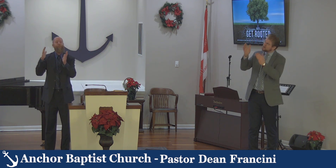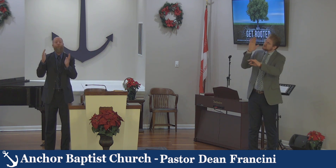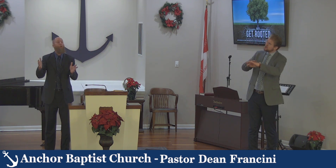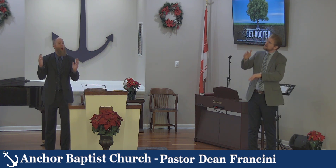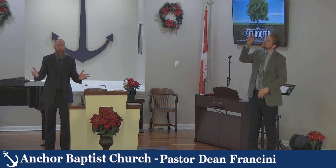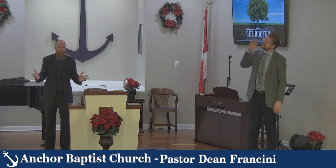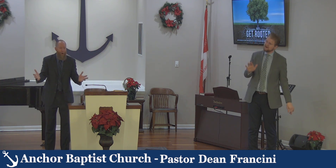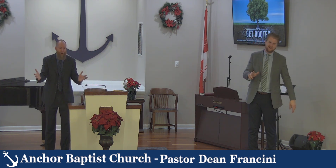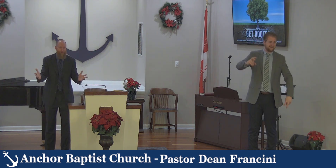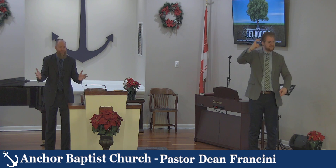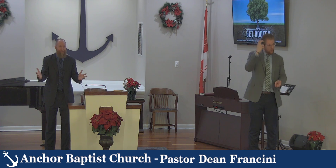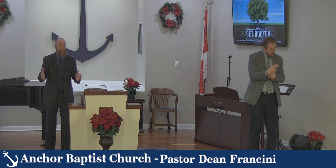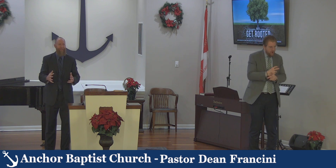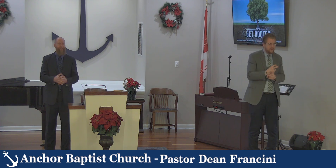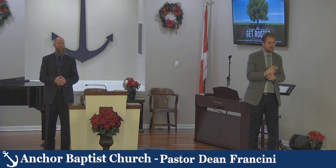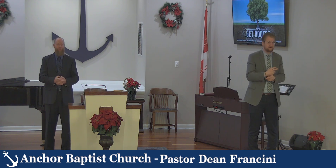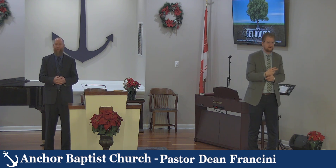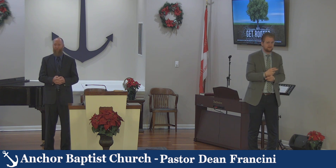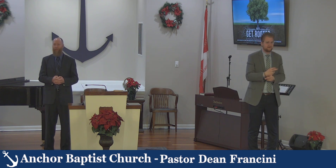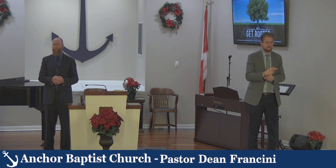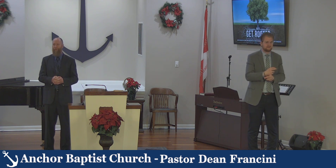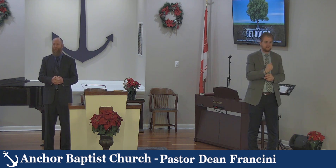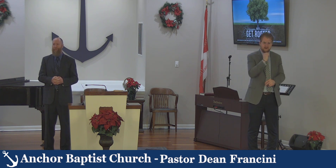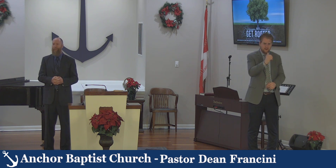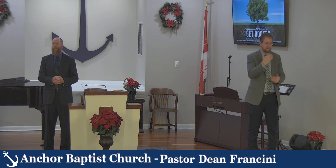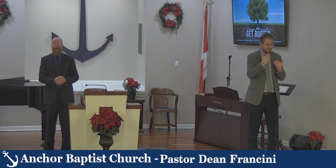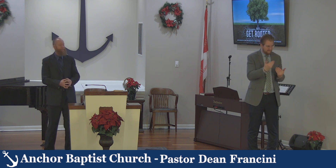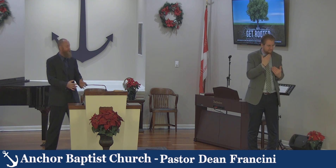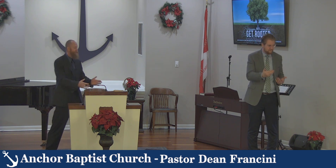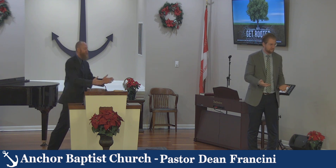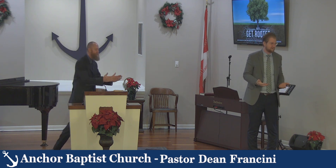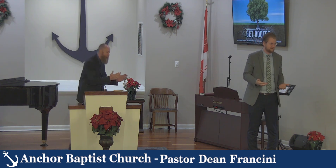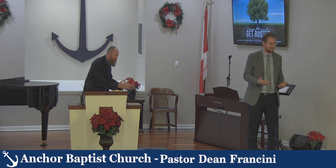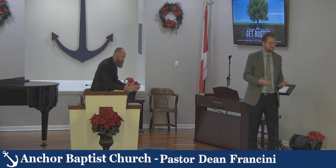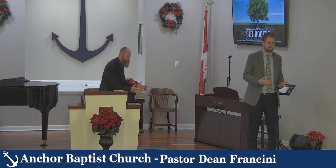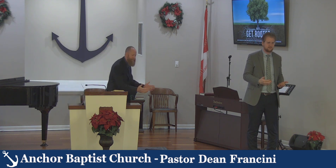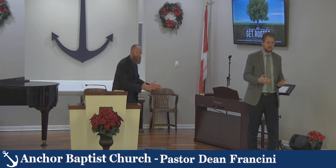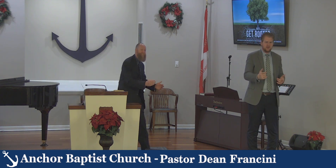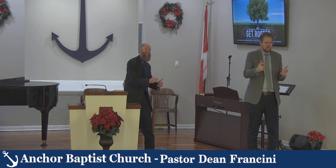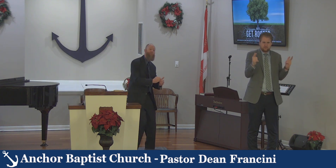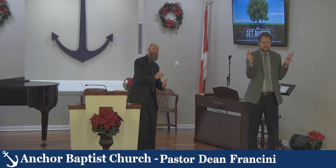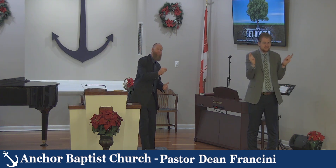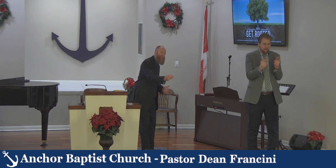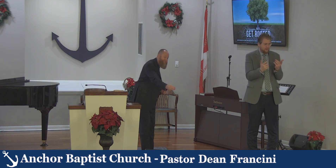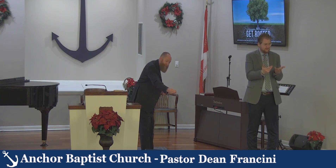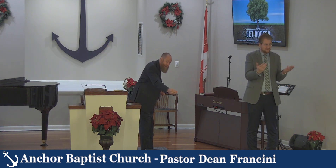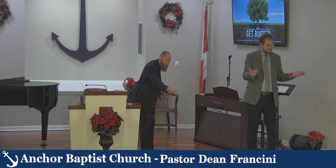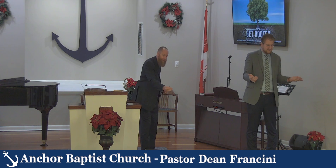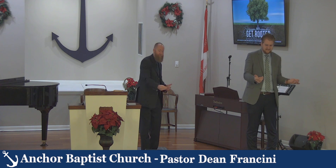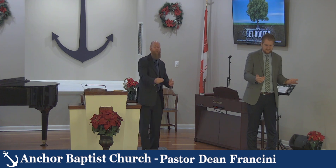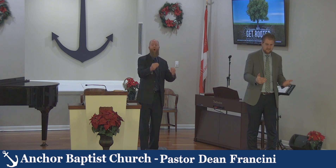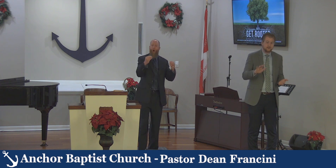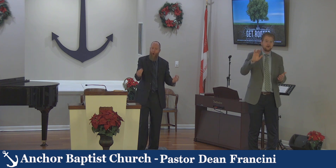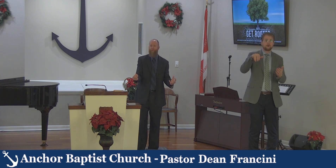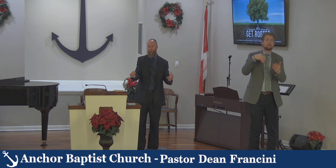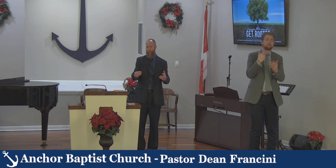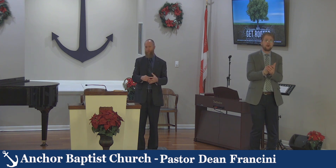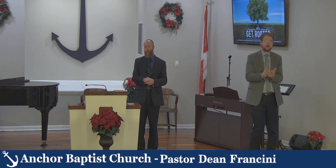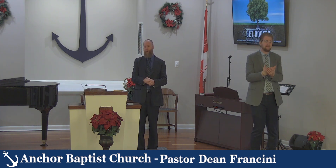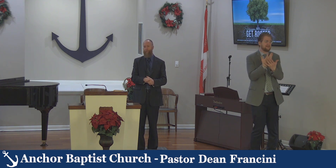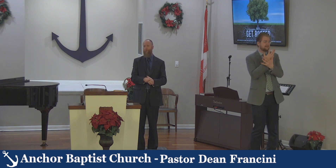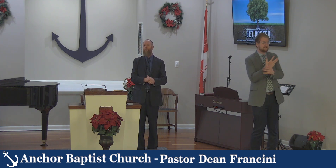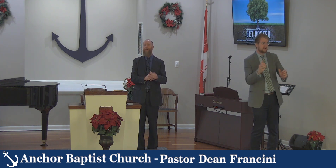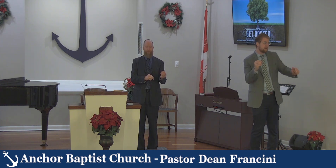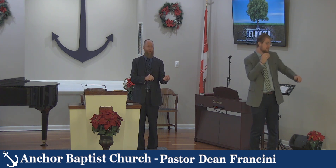it is too hard to be unthankful. I'm telling you, the smallest things of getting to a place safely is hard for us